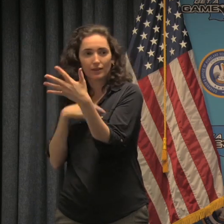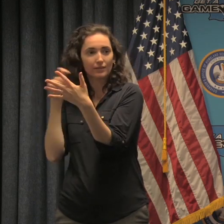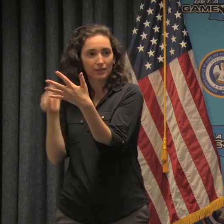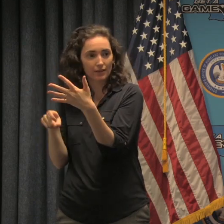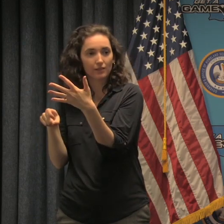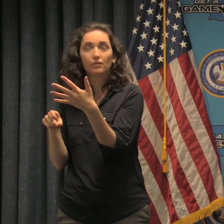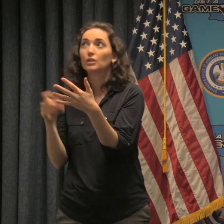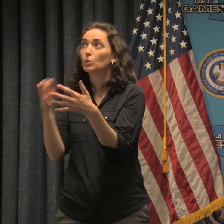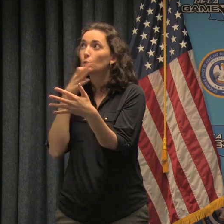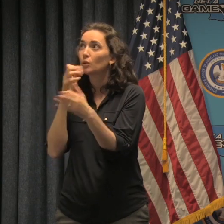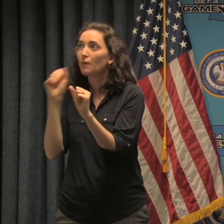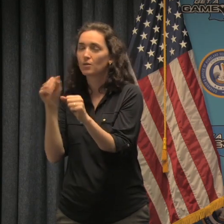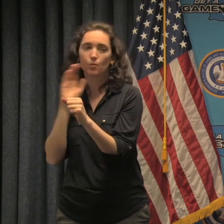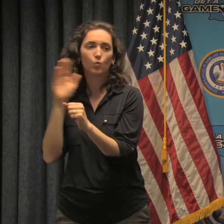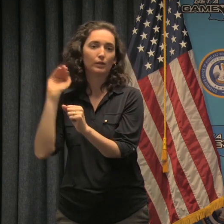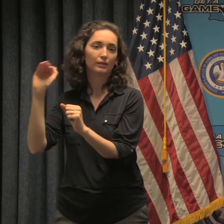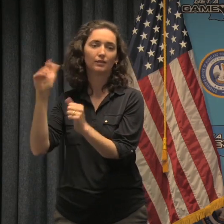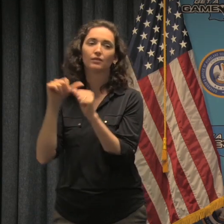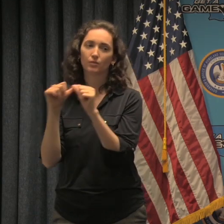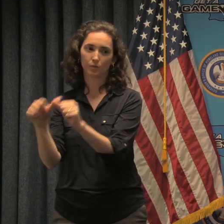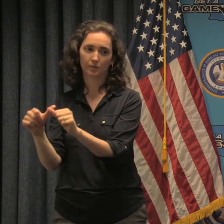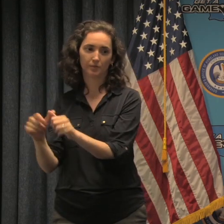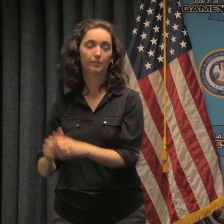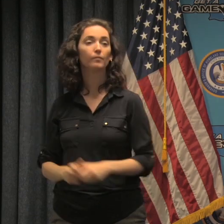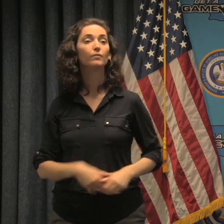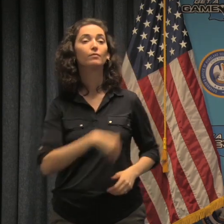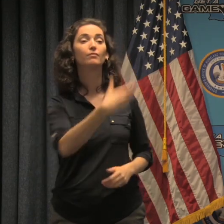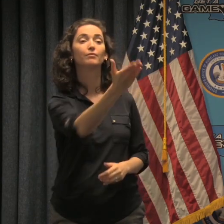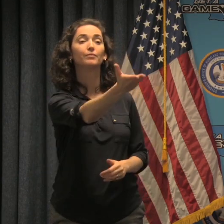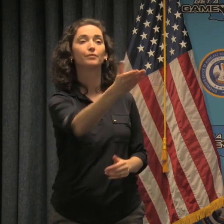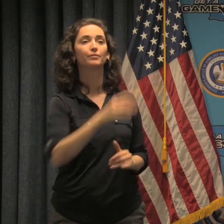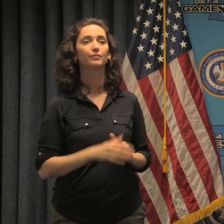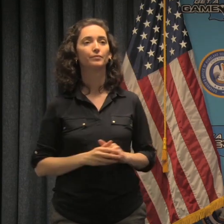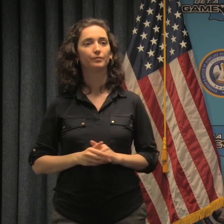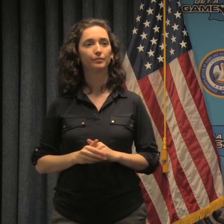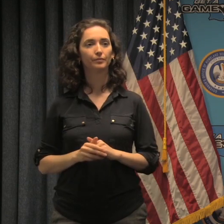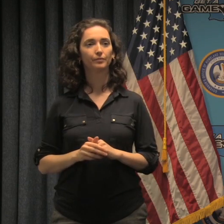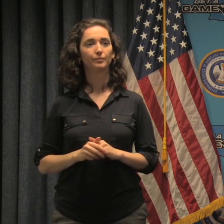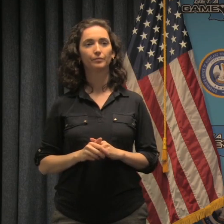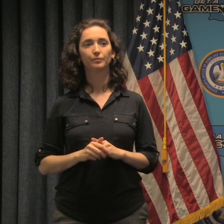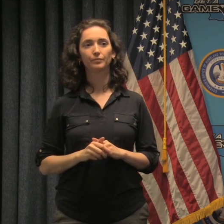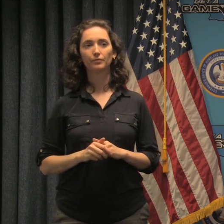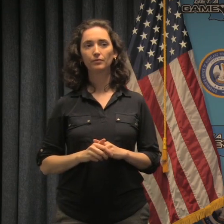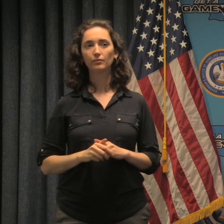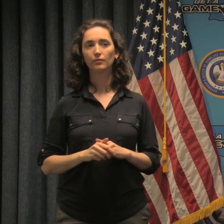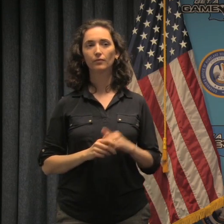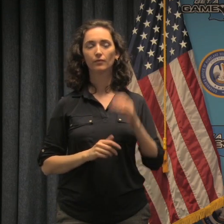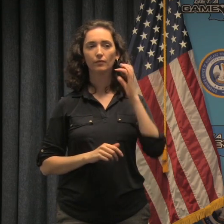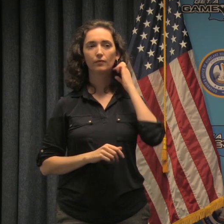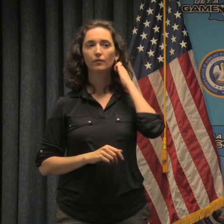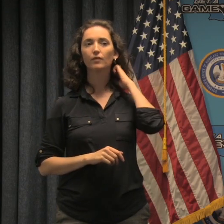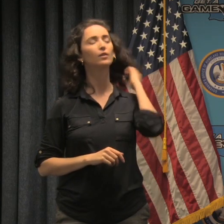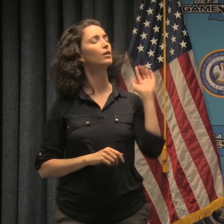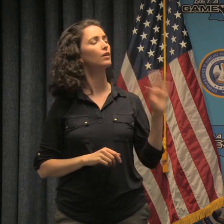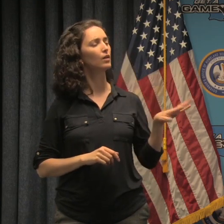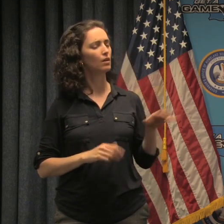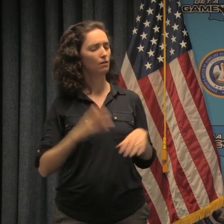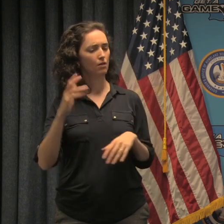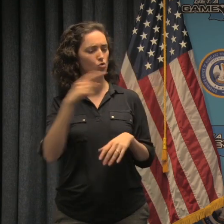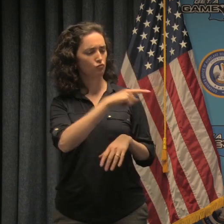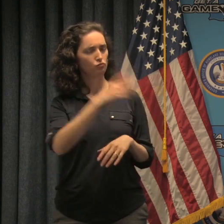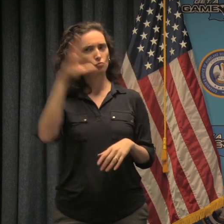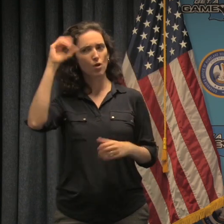as possible. Yes, sir. Have you heard anything else from the president about another COVID hospital or anything like